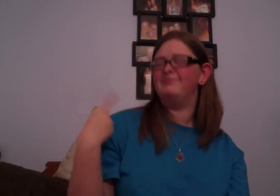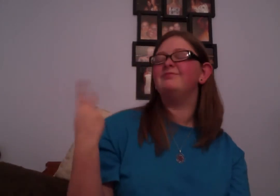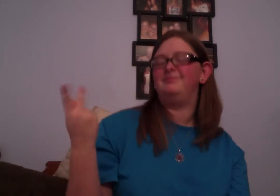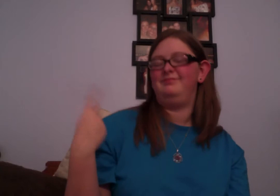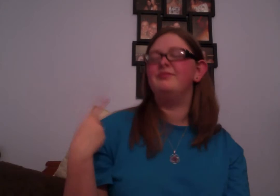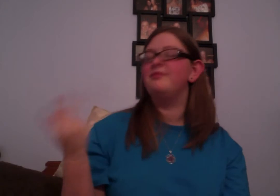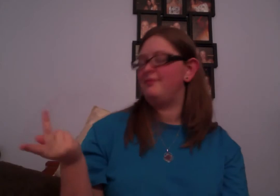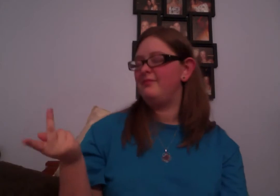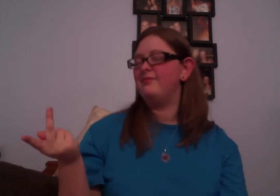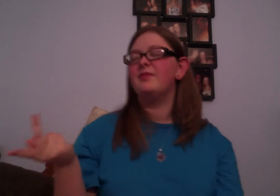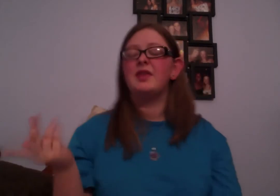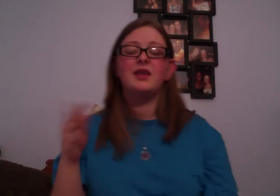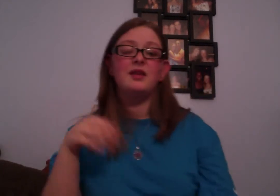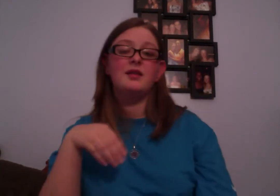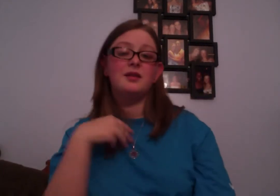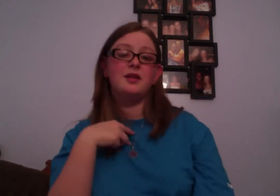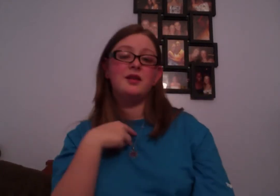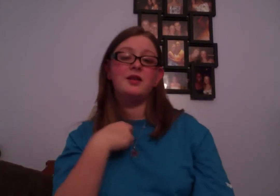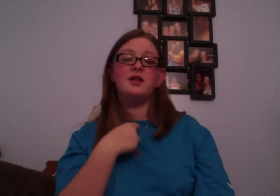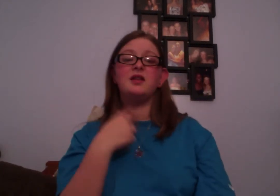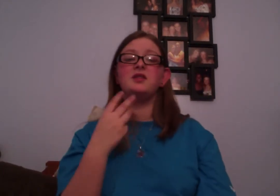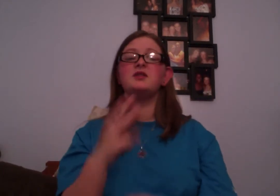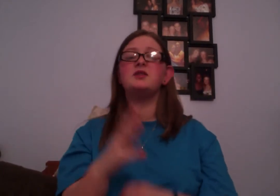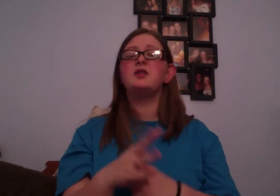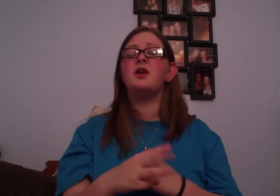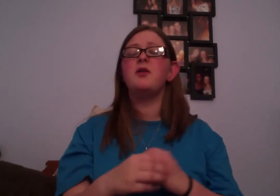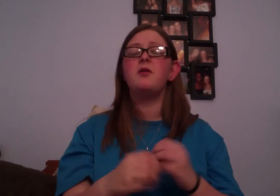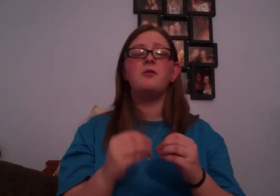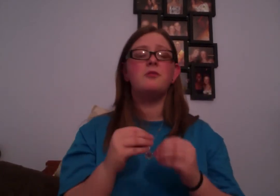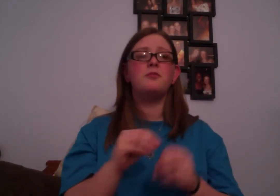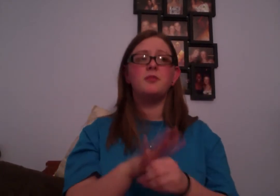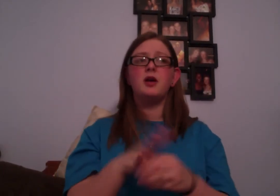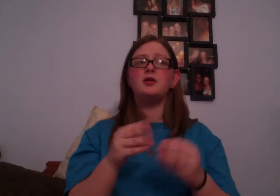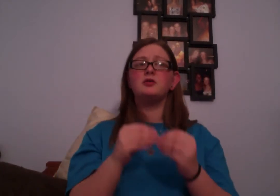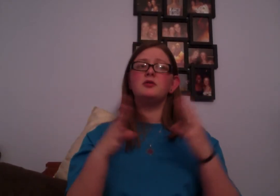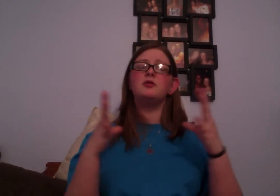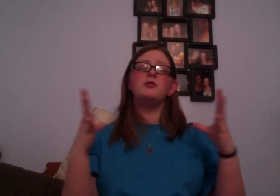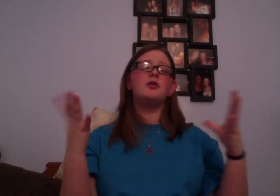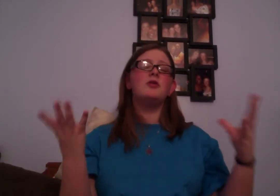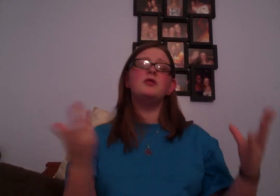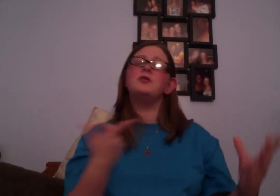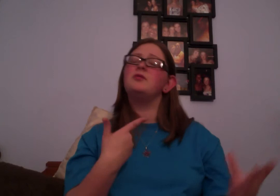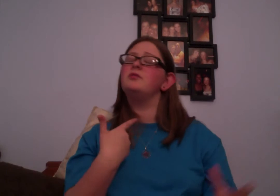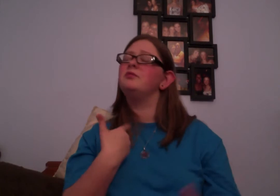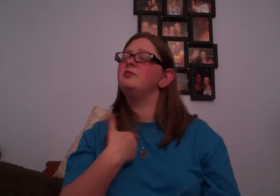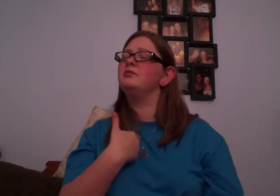And it is so much more than I